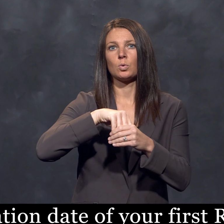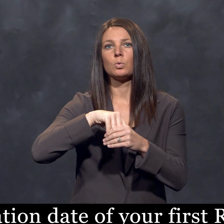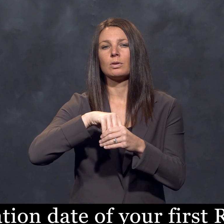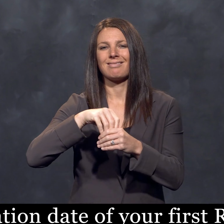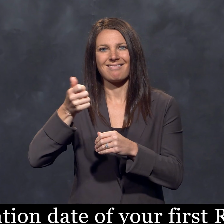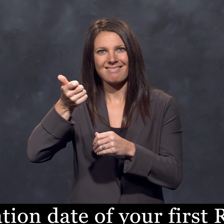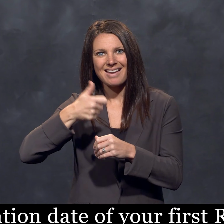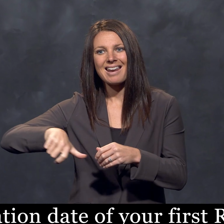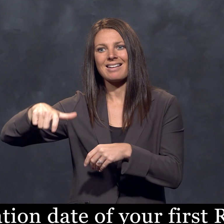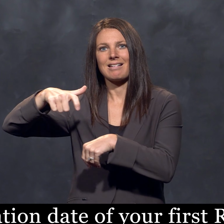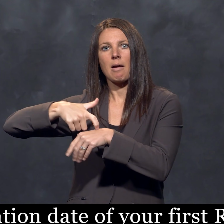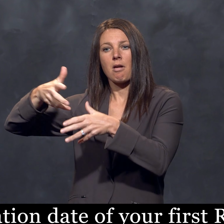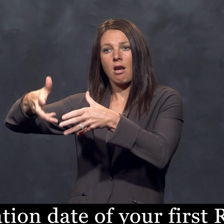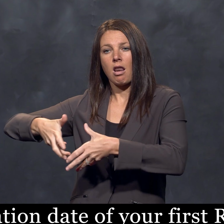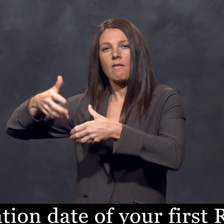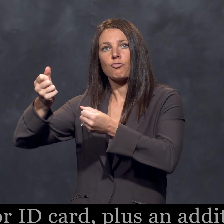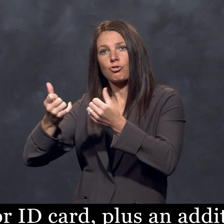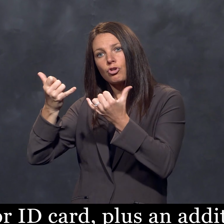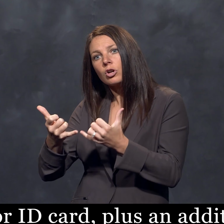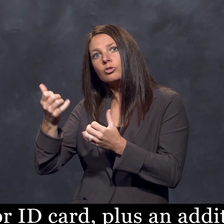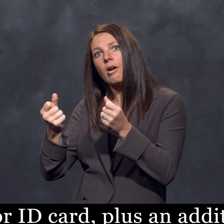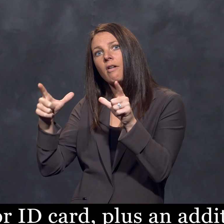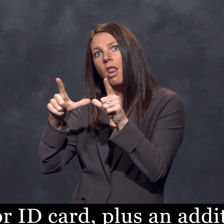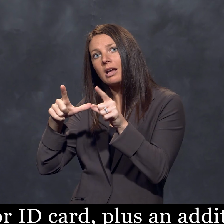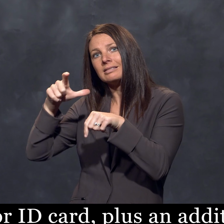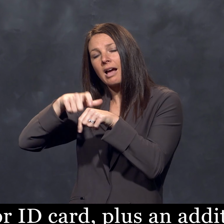any time remaining on your current license or ID card,